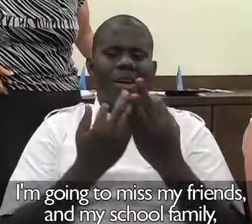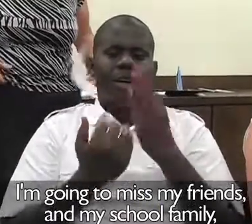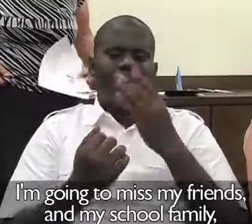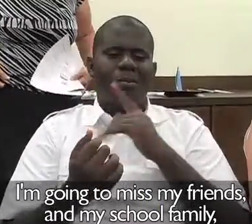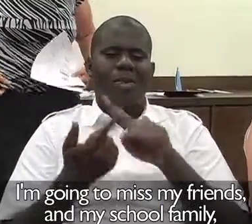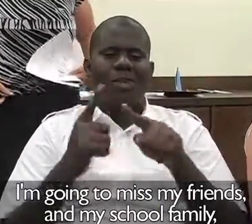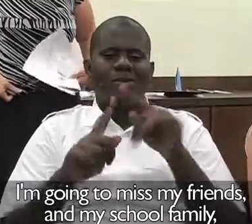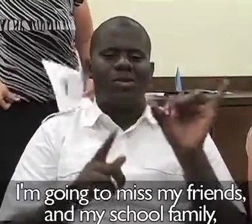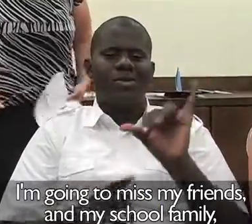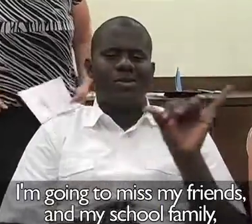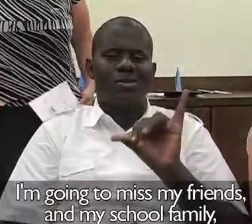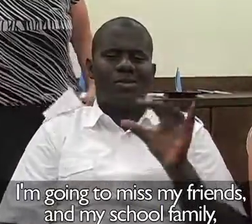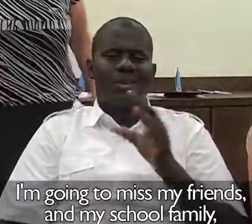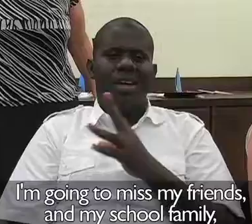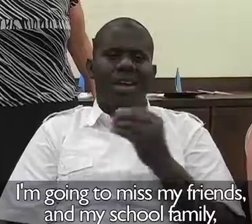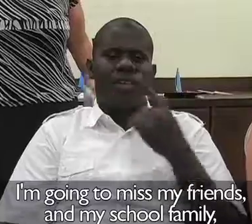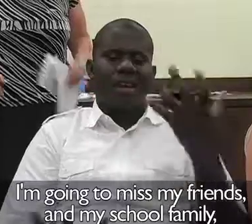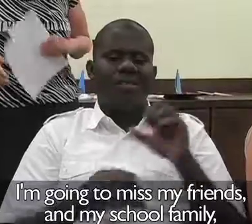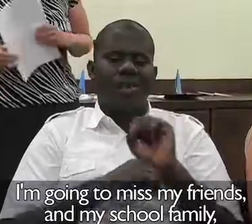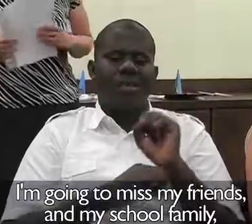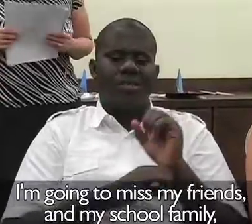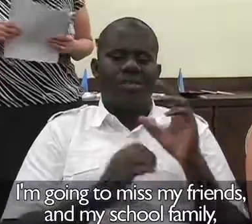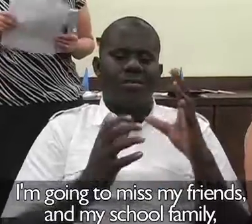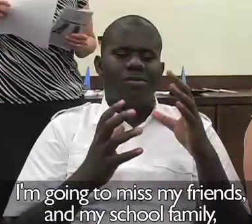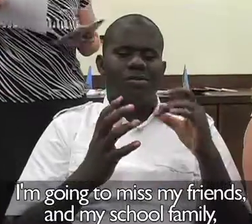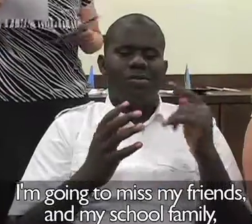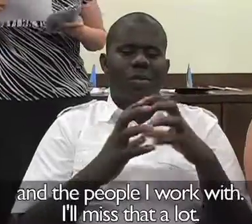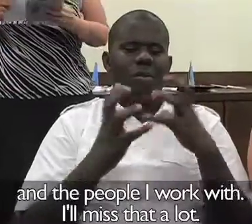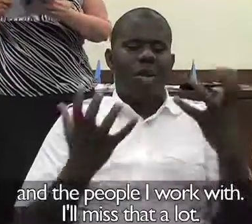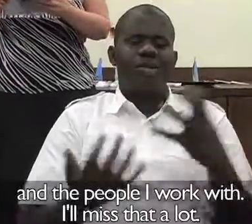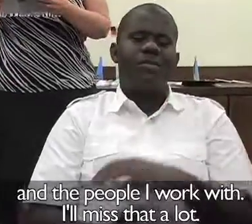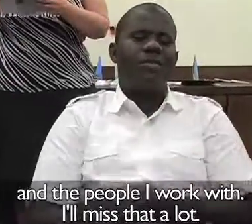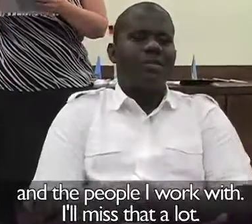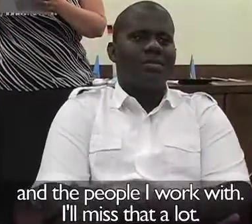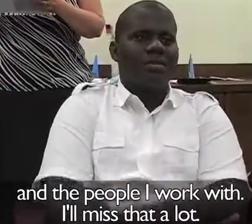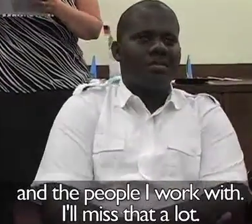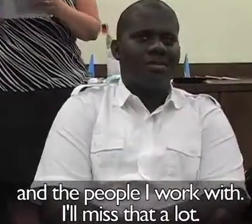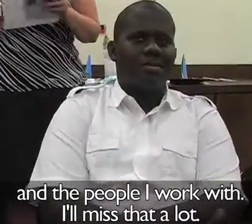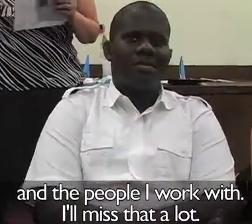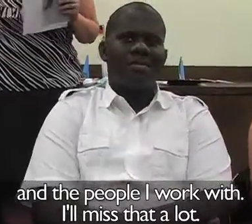I'm going to miss my friends and my school family and the people I work with. I'll miss that a lot.